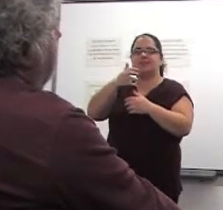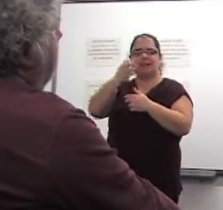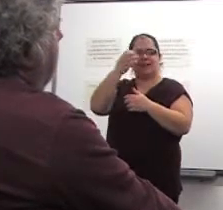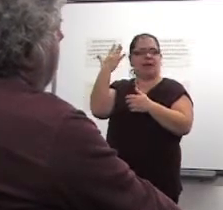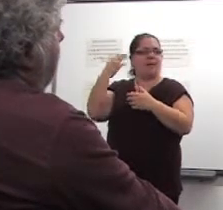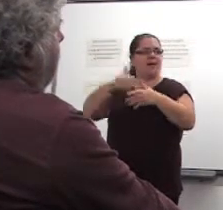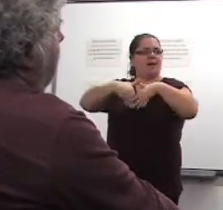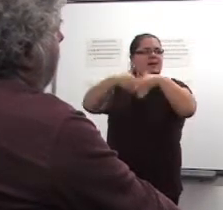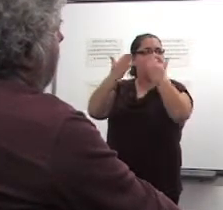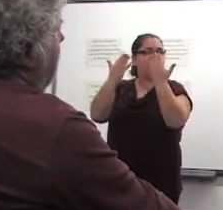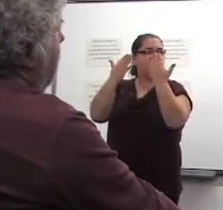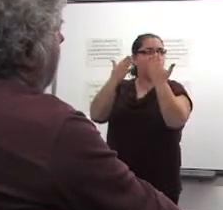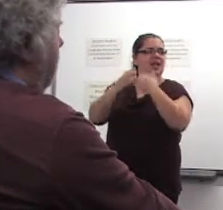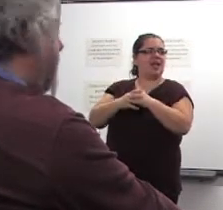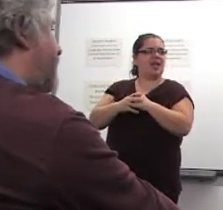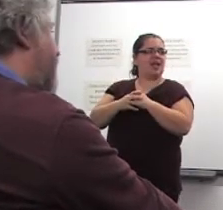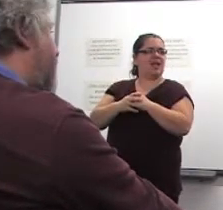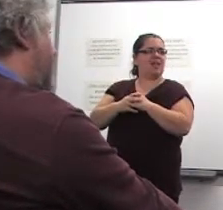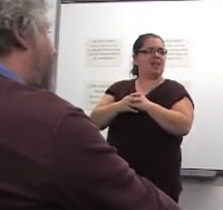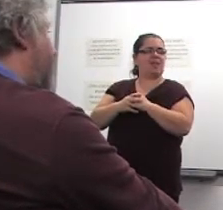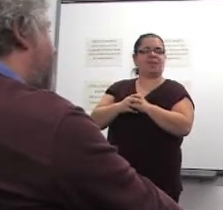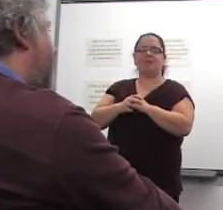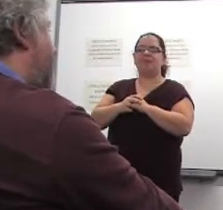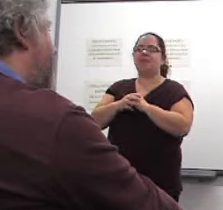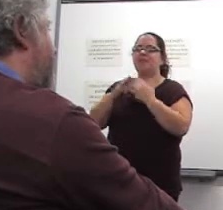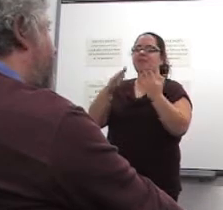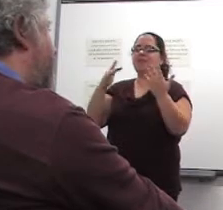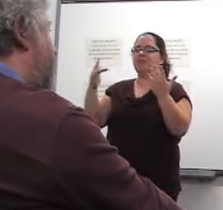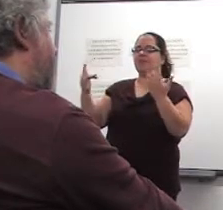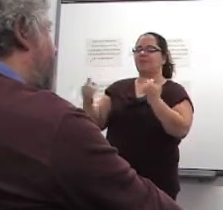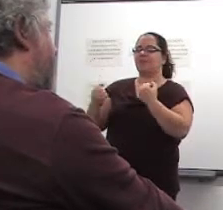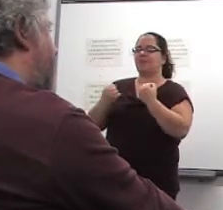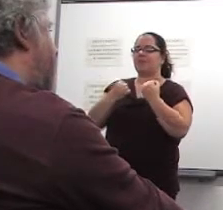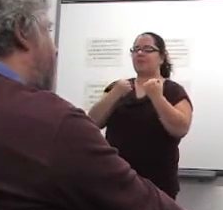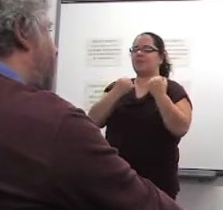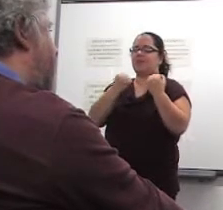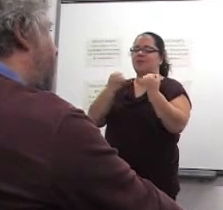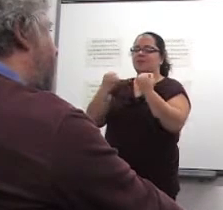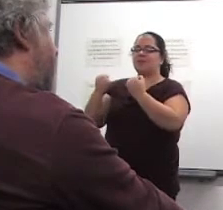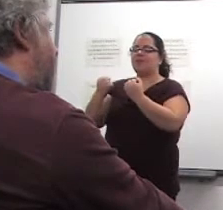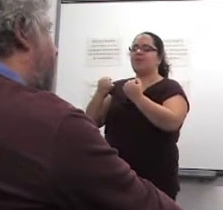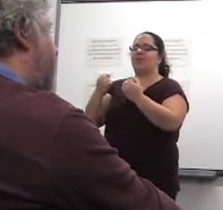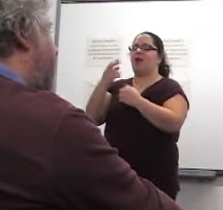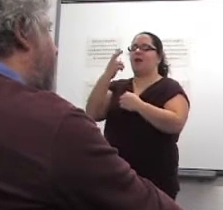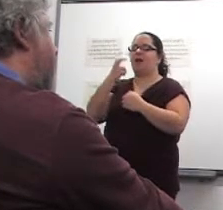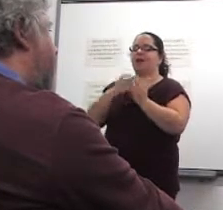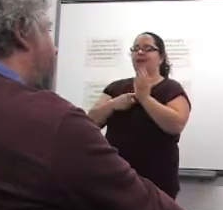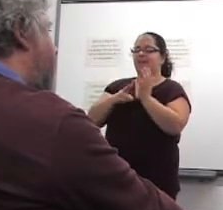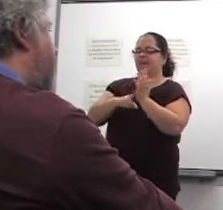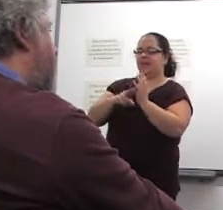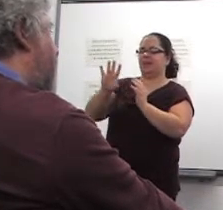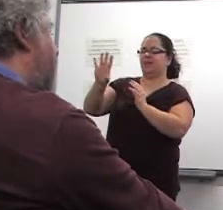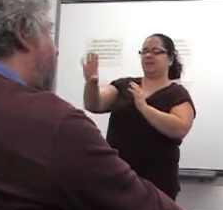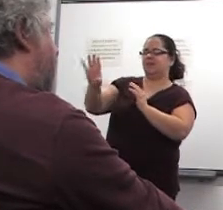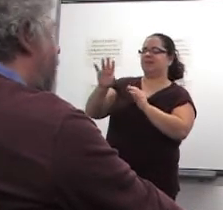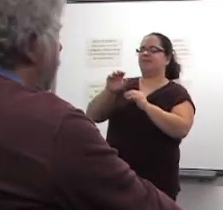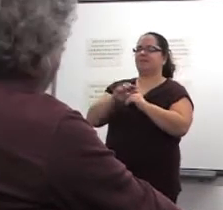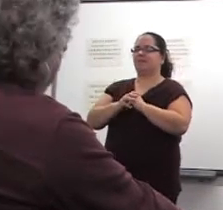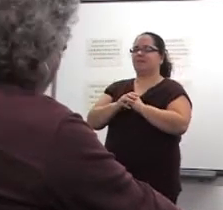dimpled elbows on an orange nylon carpet in front of the Radio Rental's late television.